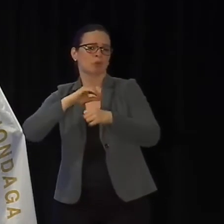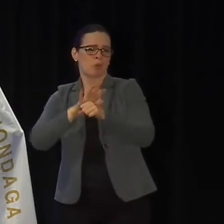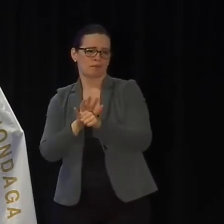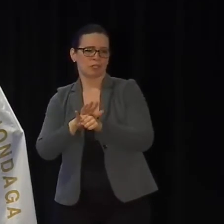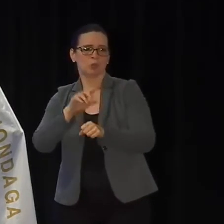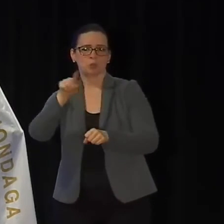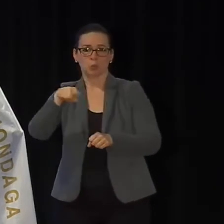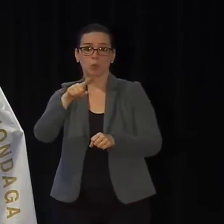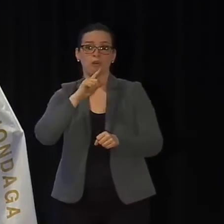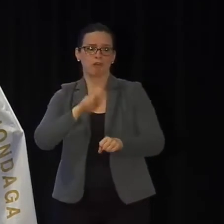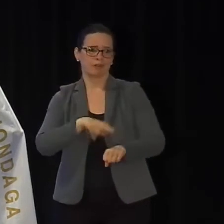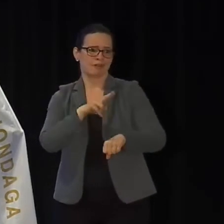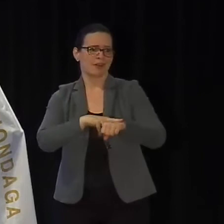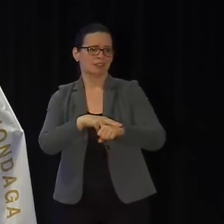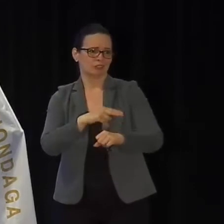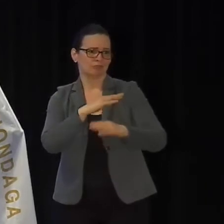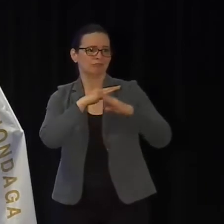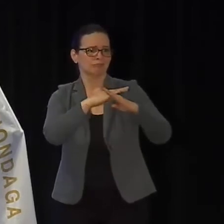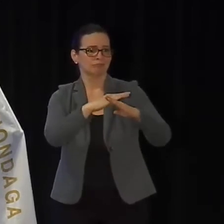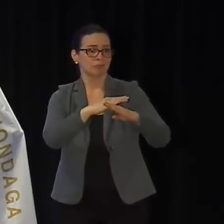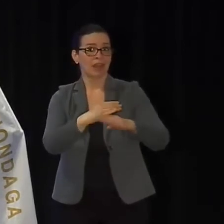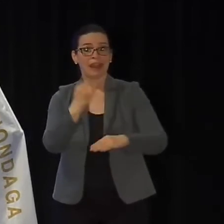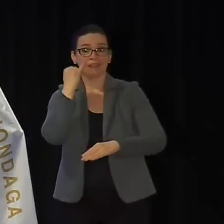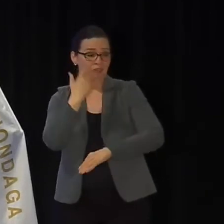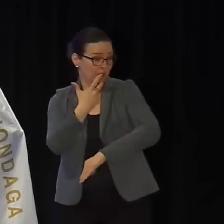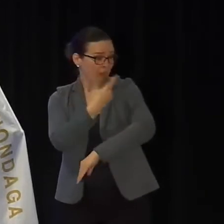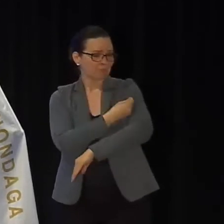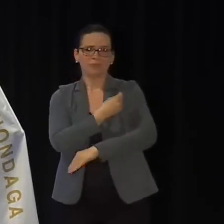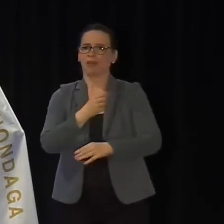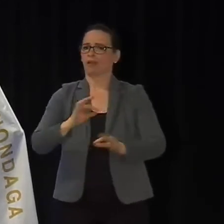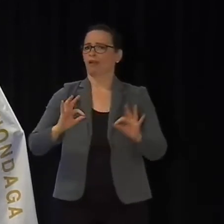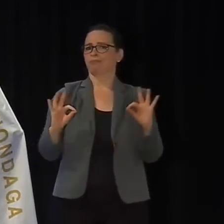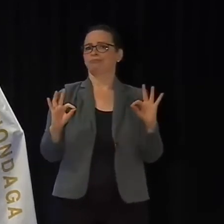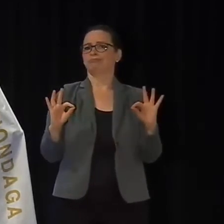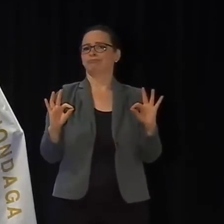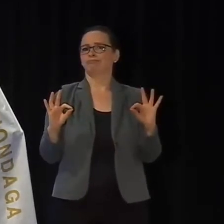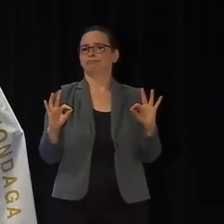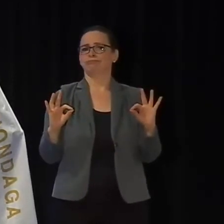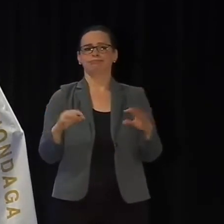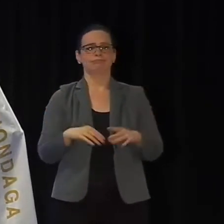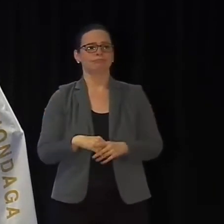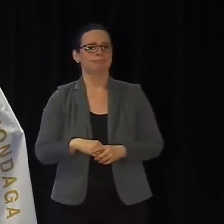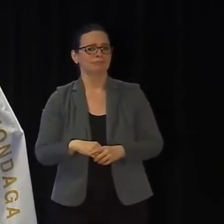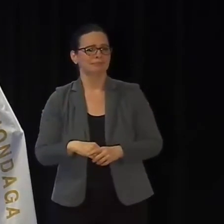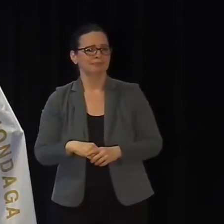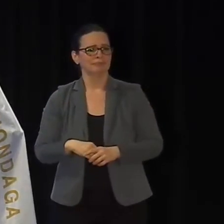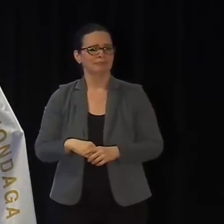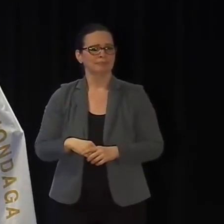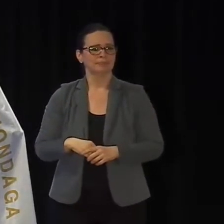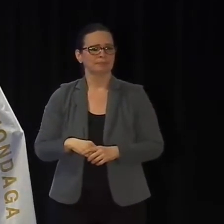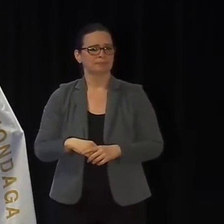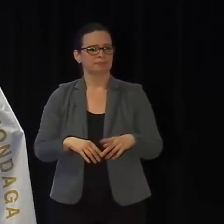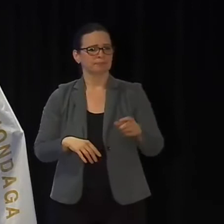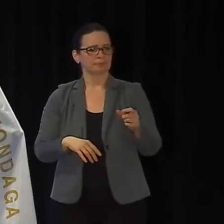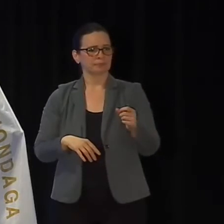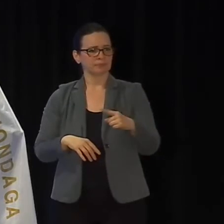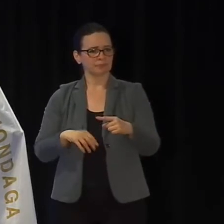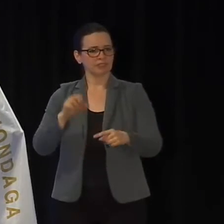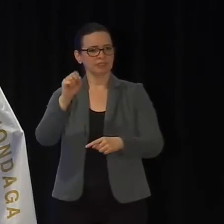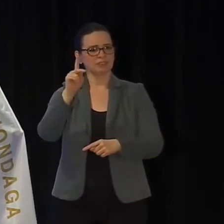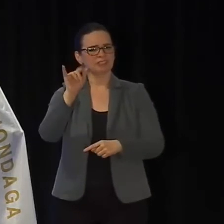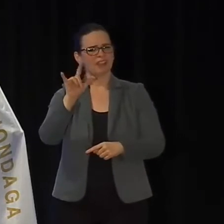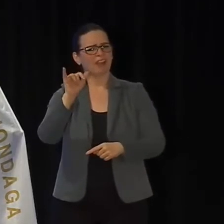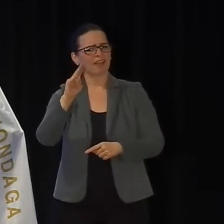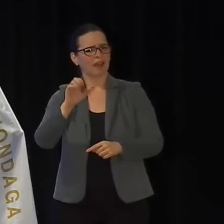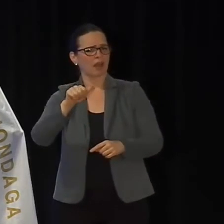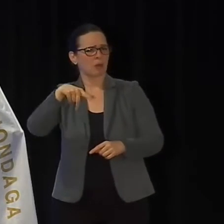A few more questions on Skyline. Are you trying to learn what other facilities in the community are kind of deemed unfit to live in, especially those that may be receiving